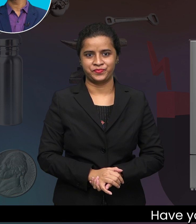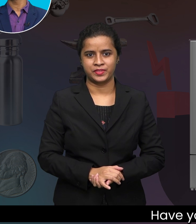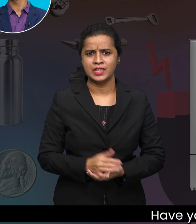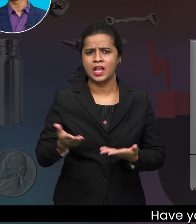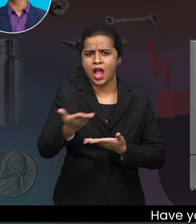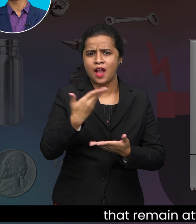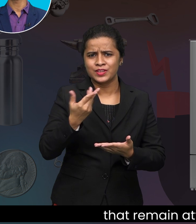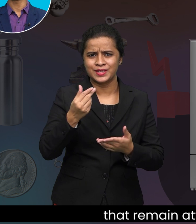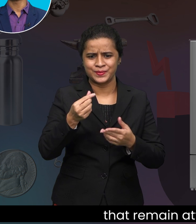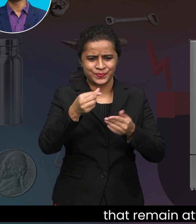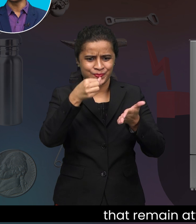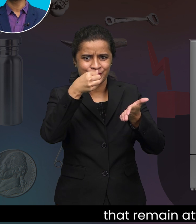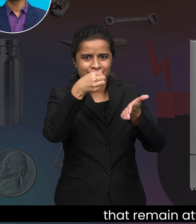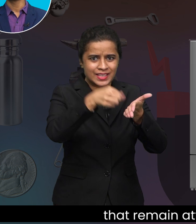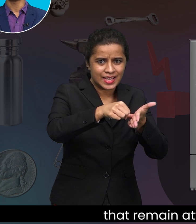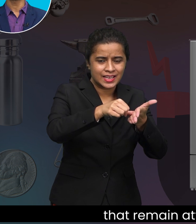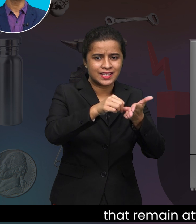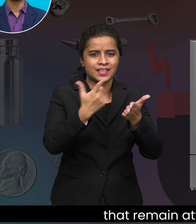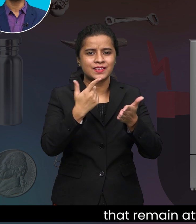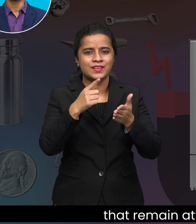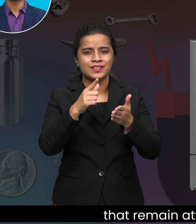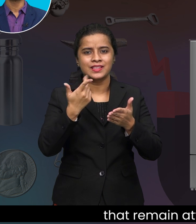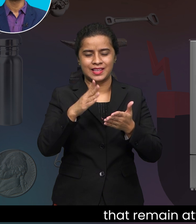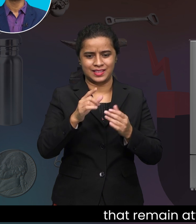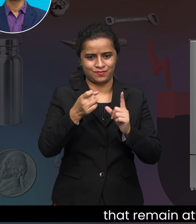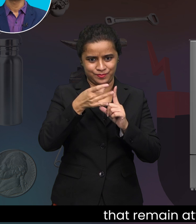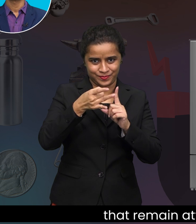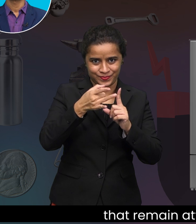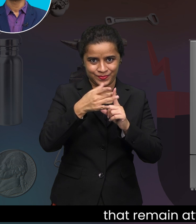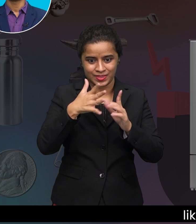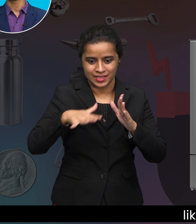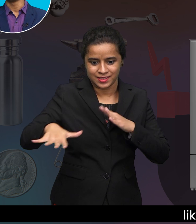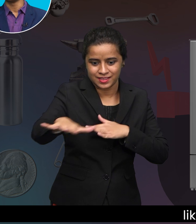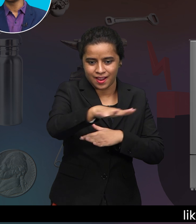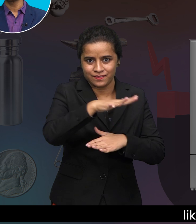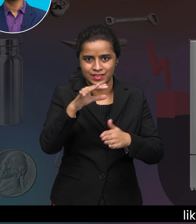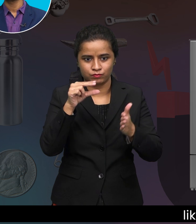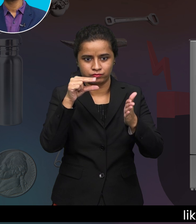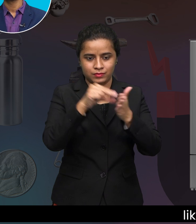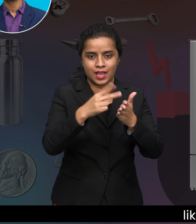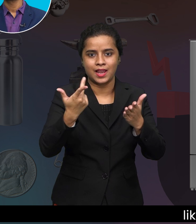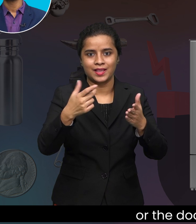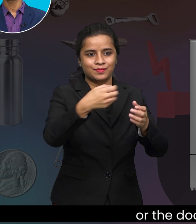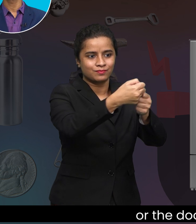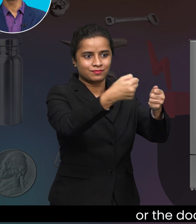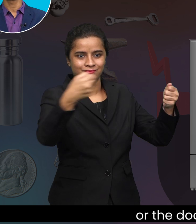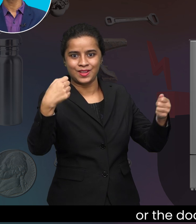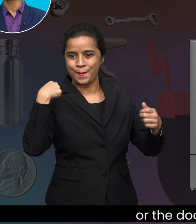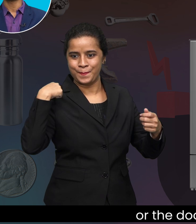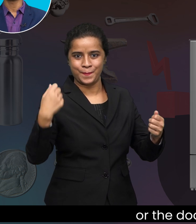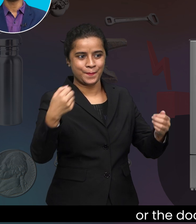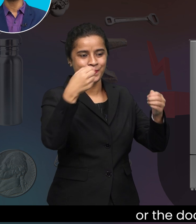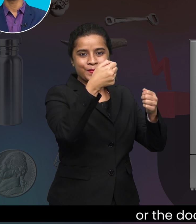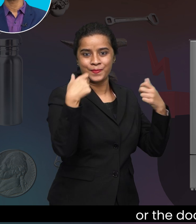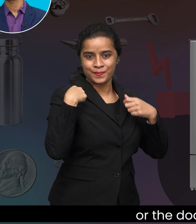Have you seen stickers that remain attached to iron surfaces like almirahs or the doors